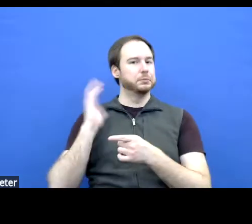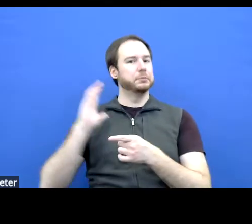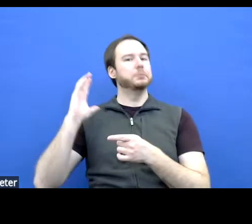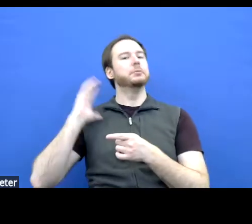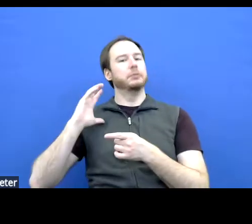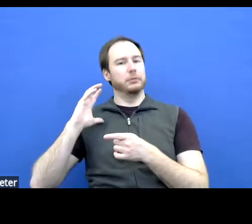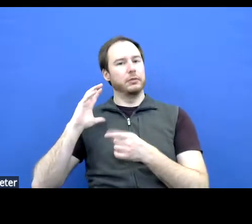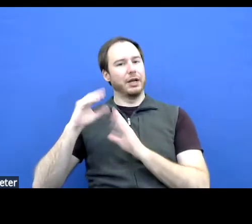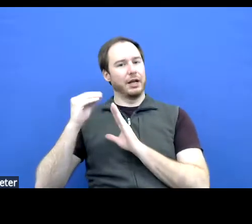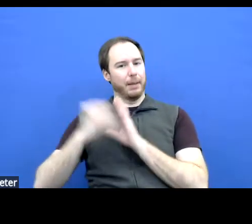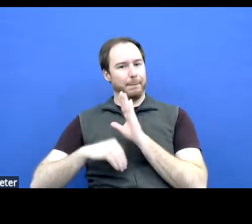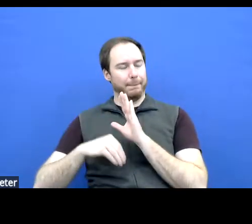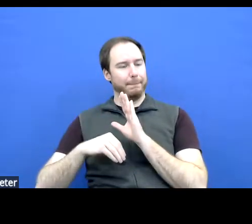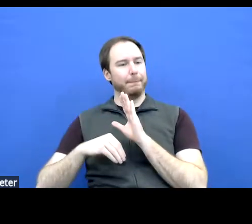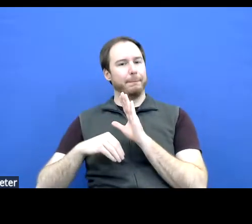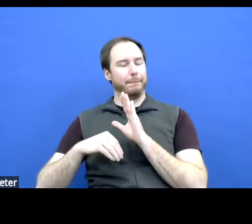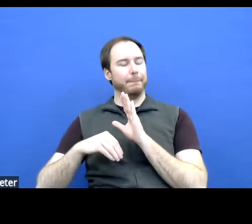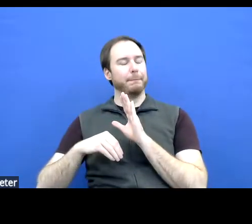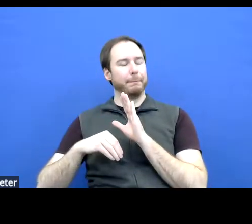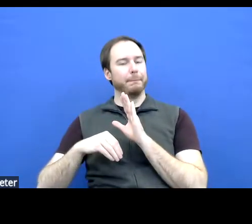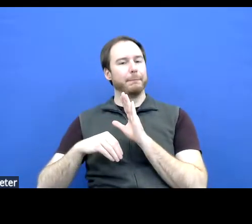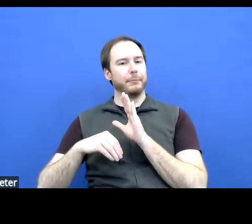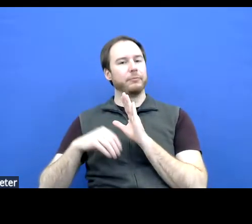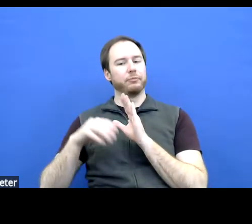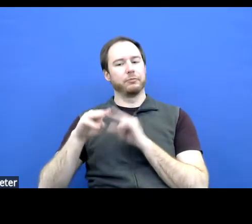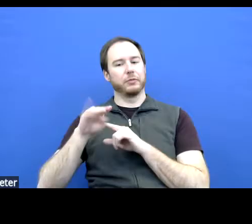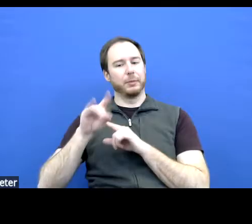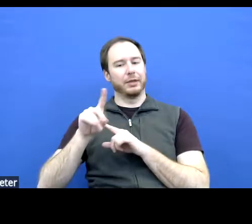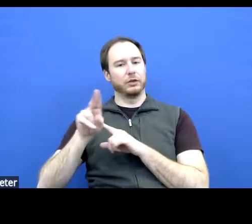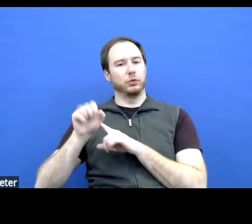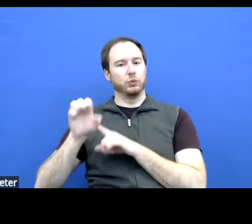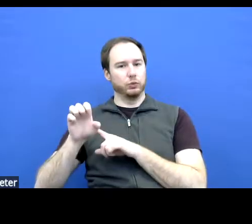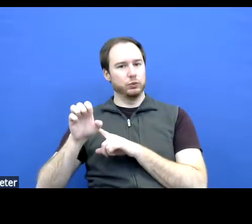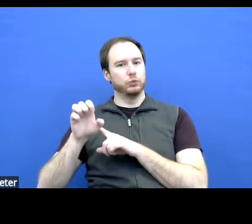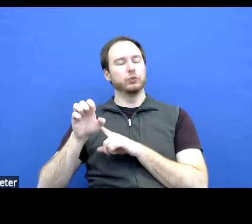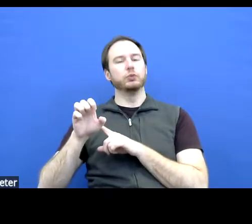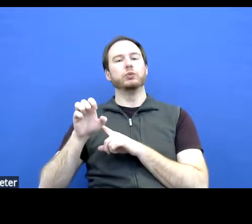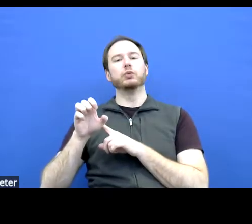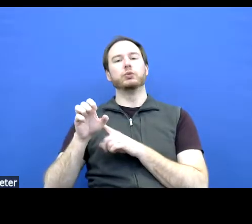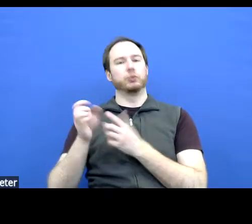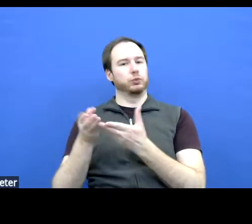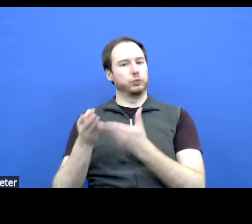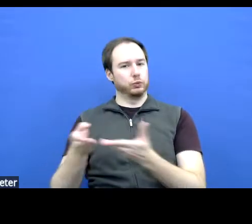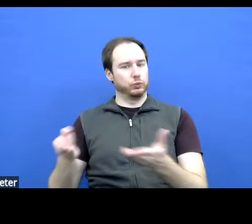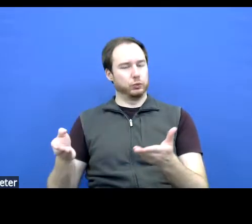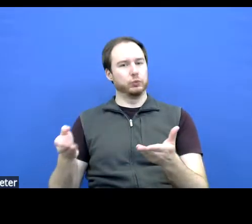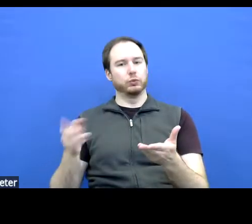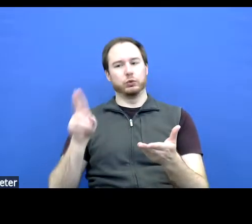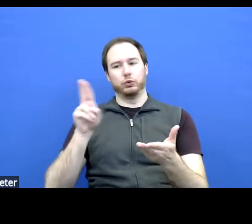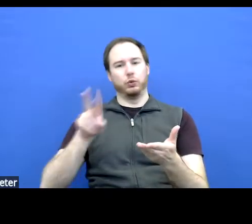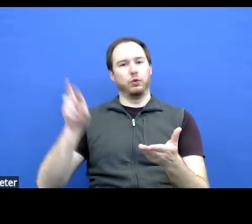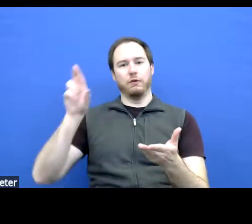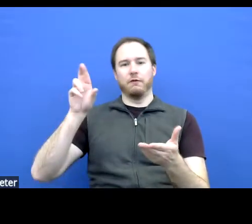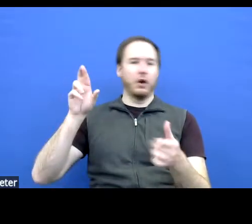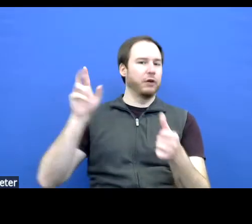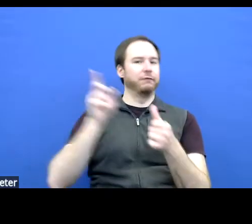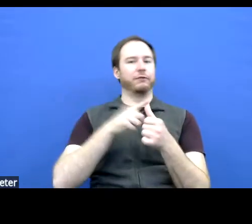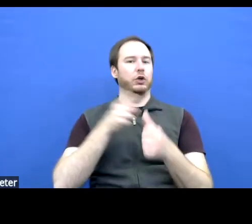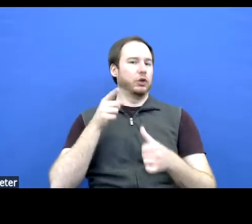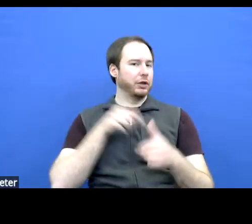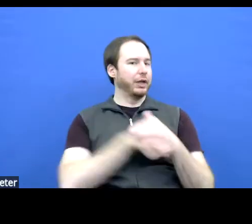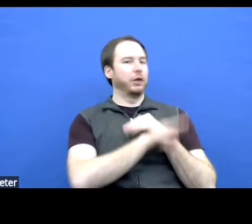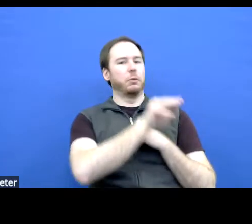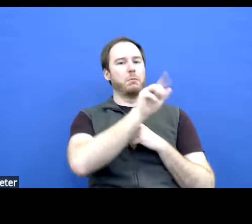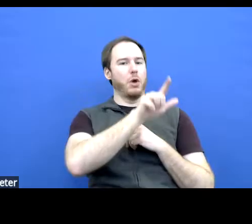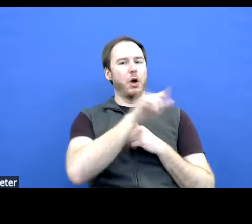previous application for mixed use that they laid them out when U of R was first brought into the mall. So this